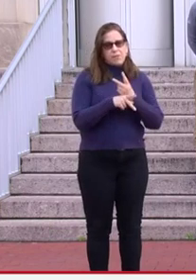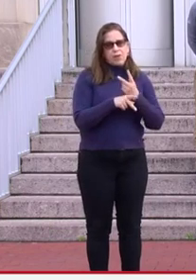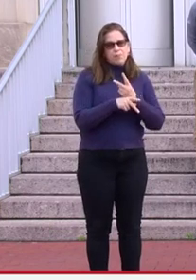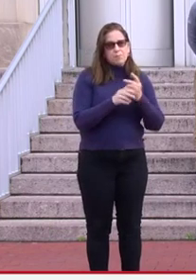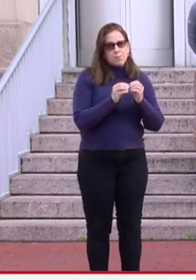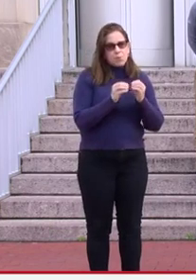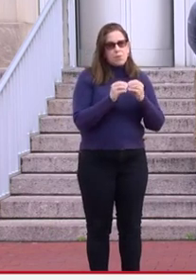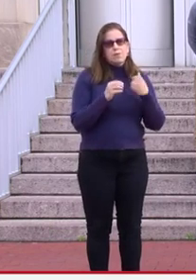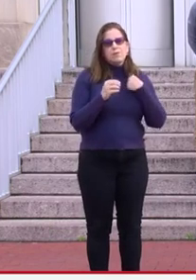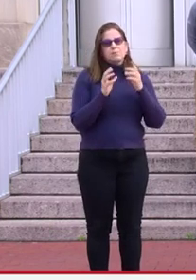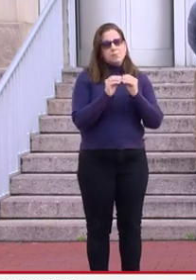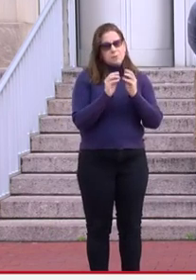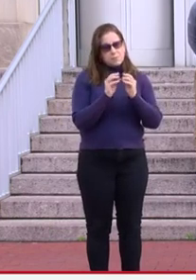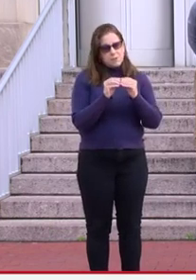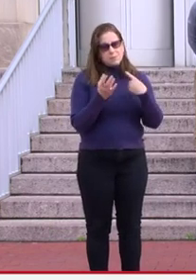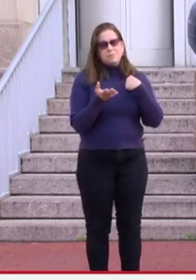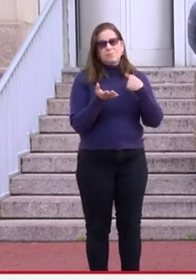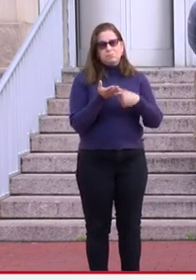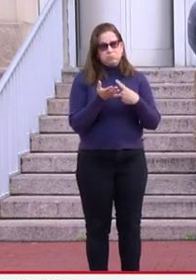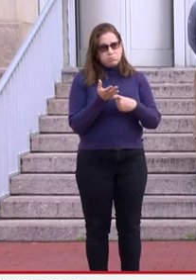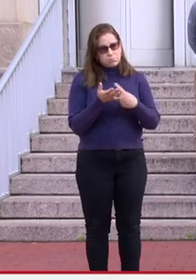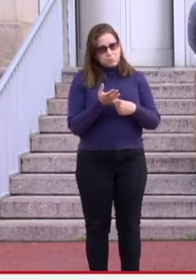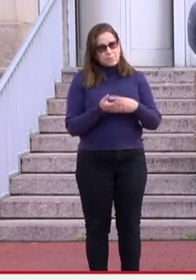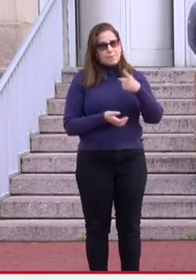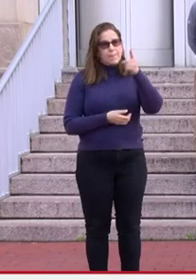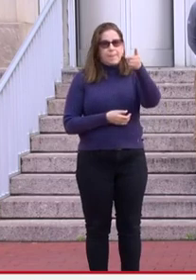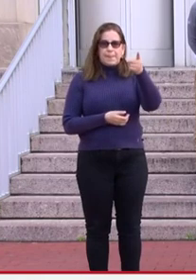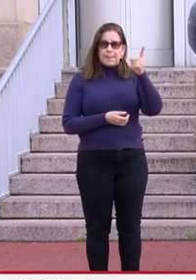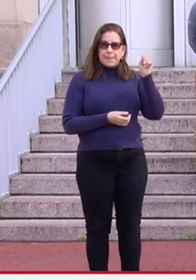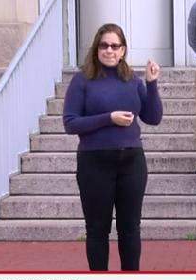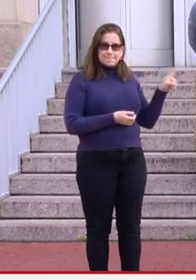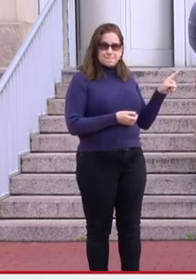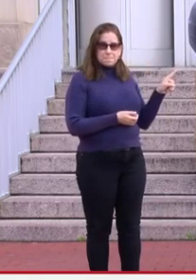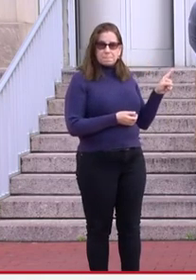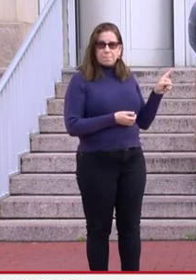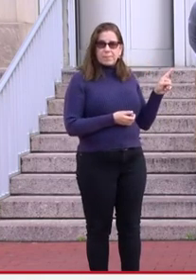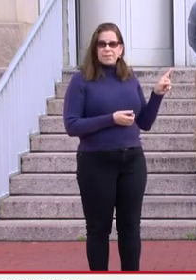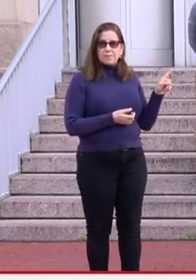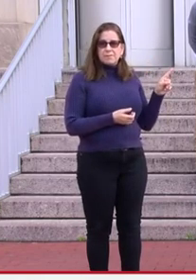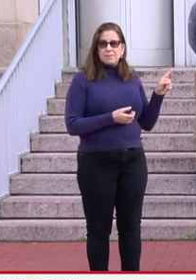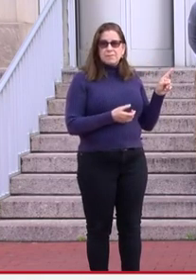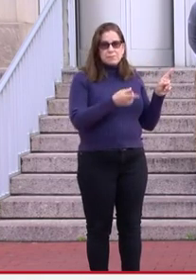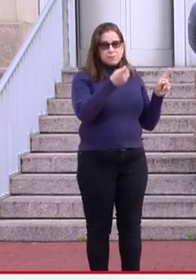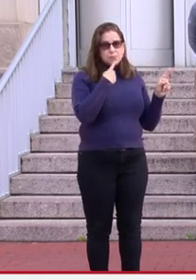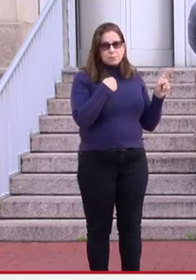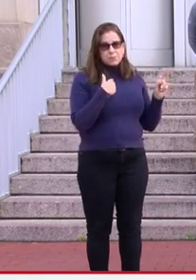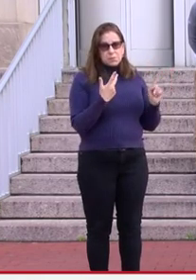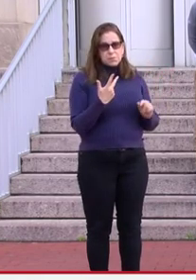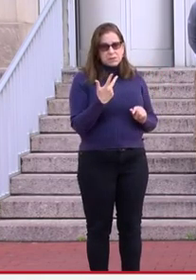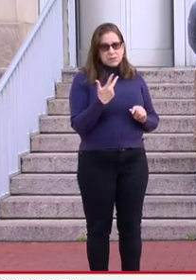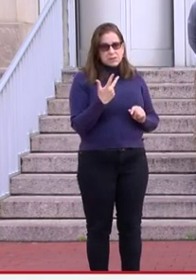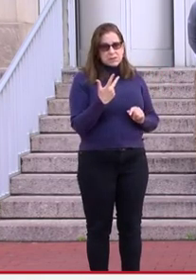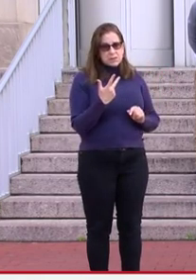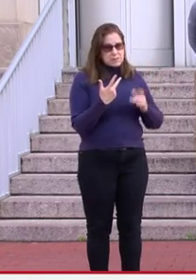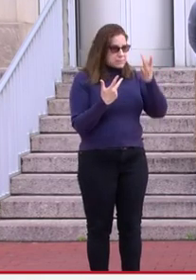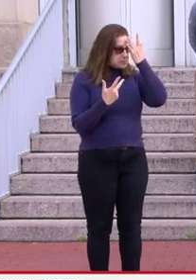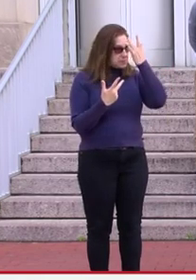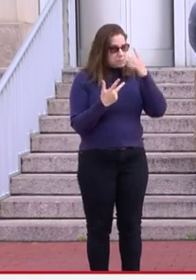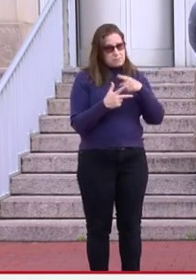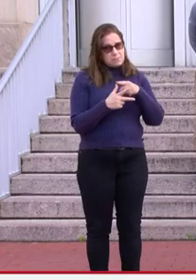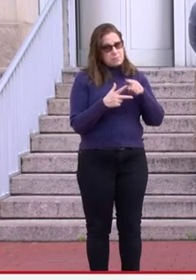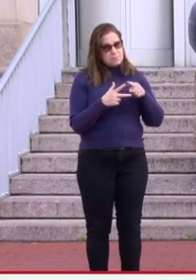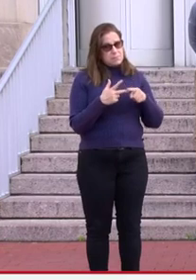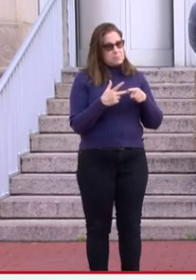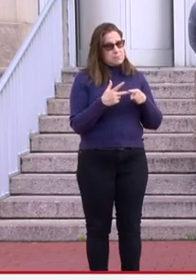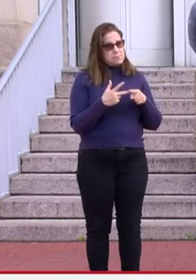doing. Could you tell us about the condition of the three that are out? What's their situation? So they